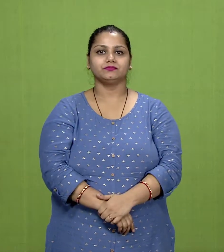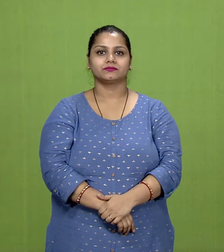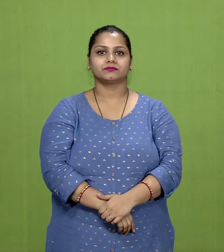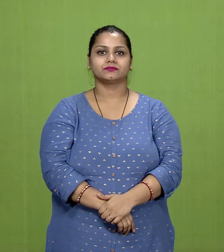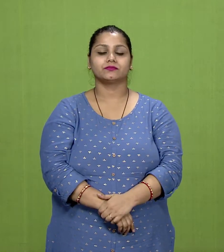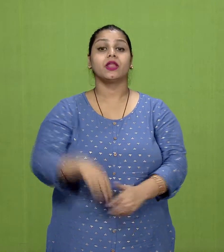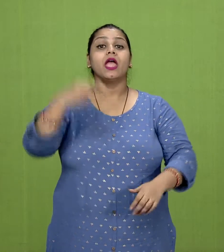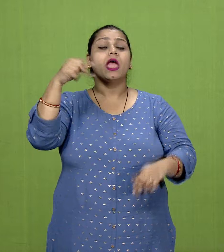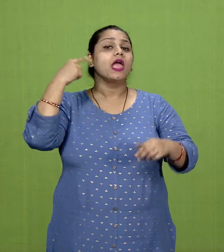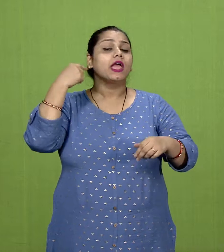Its Hindi name is